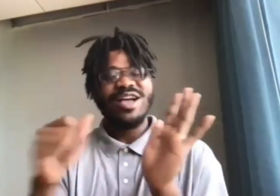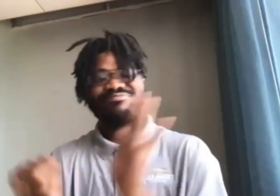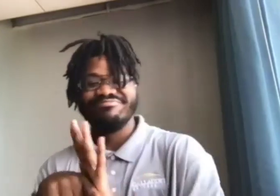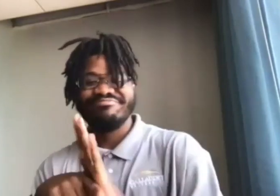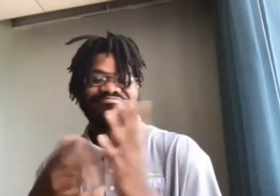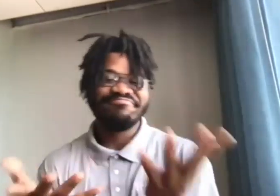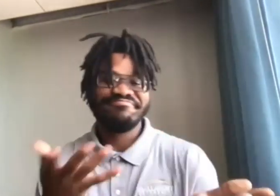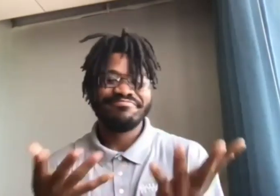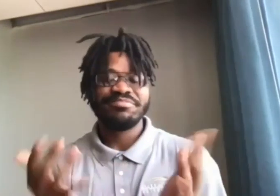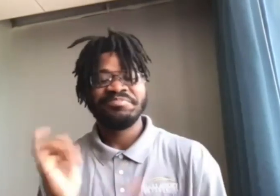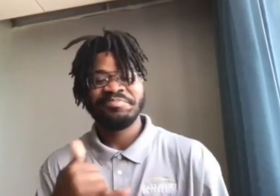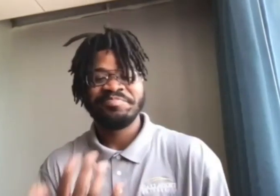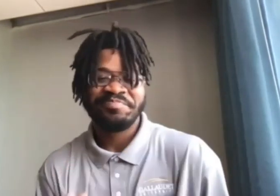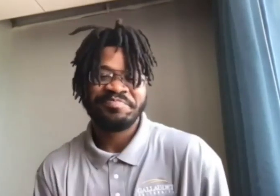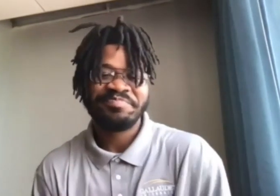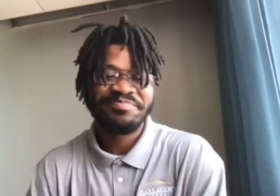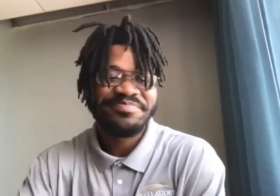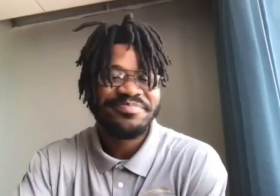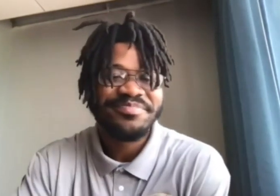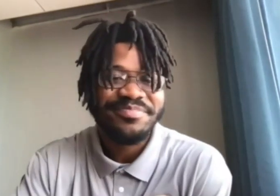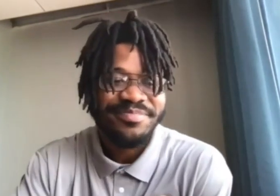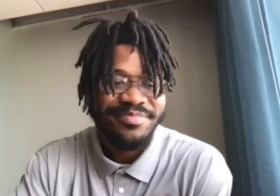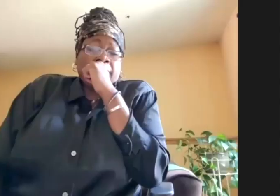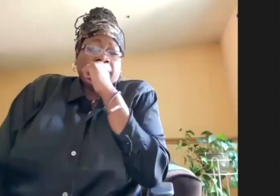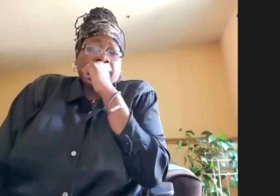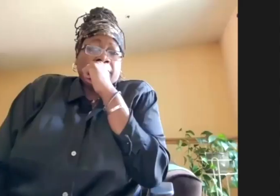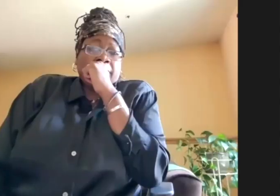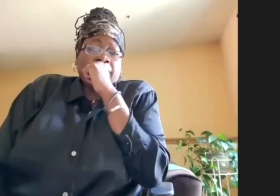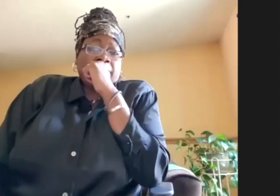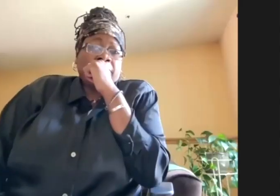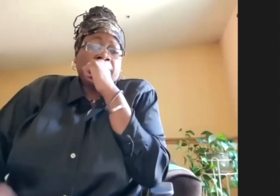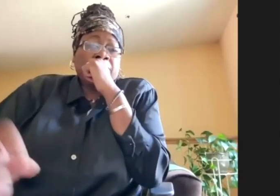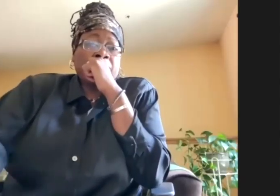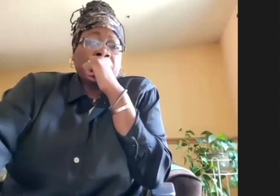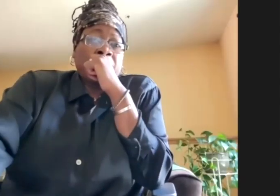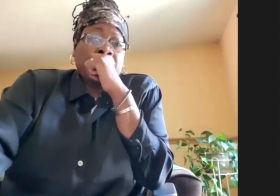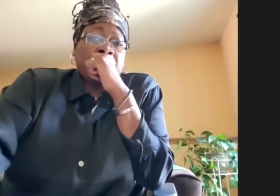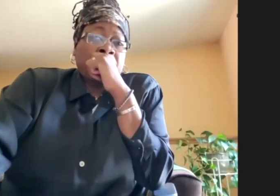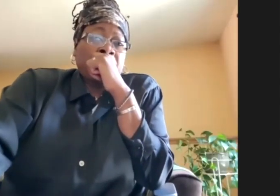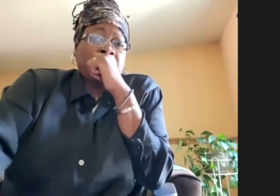have the support. So looking at those perspectives are important.